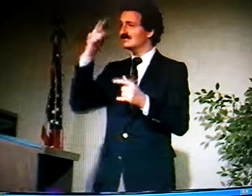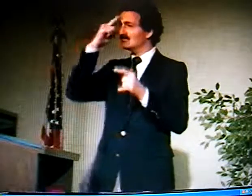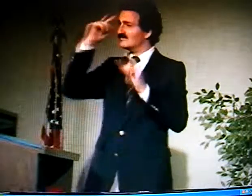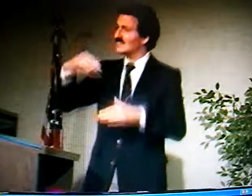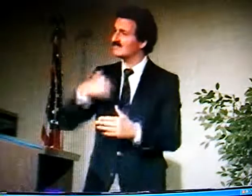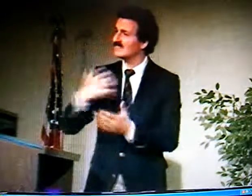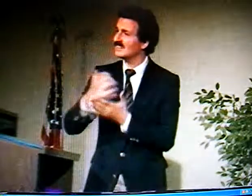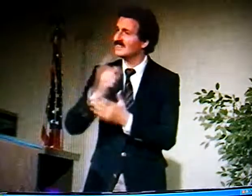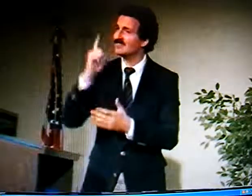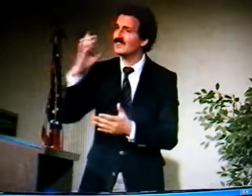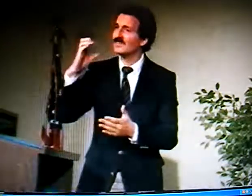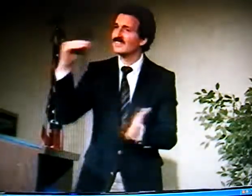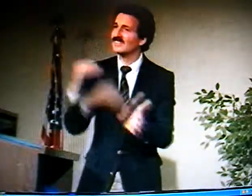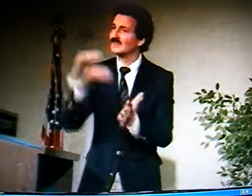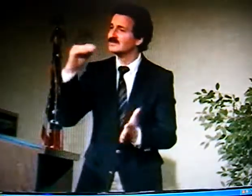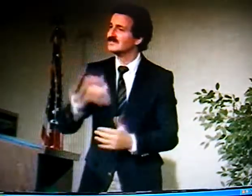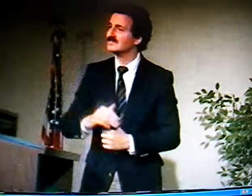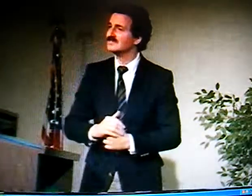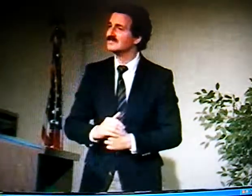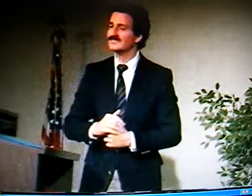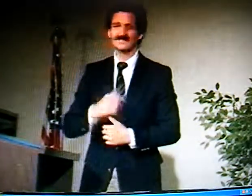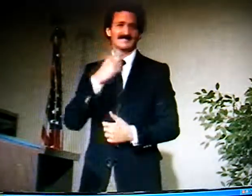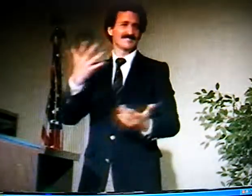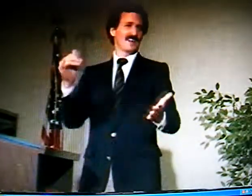between 350.